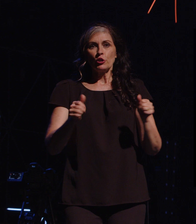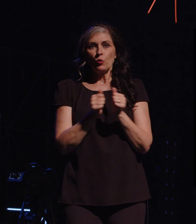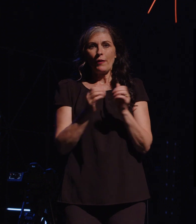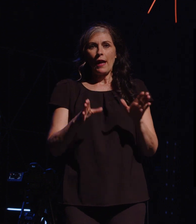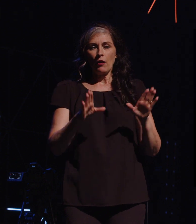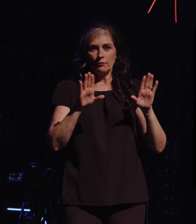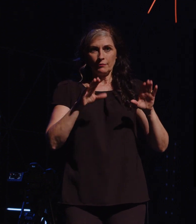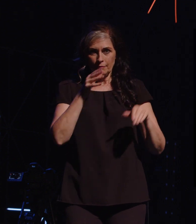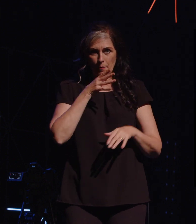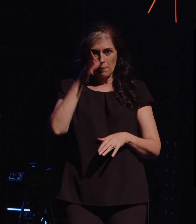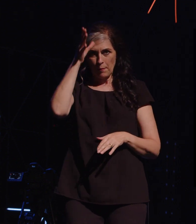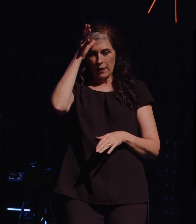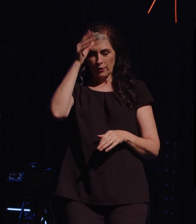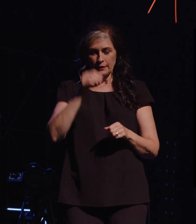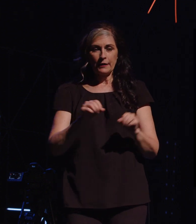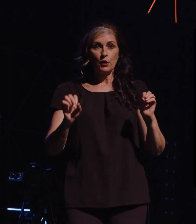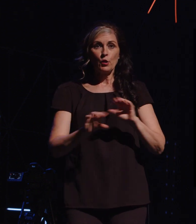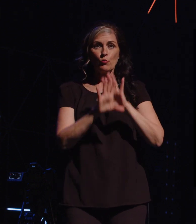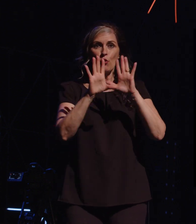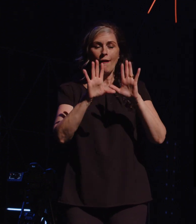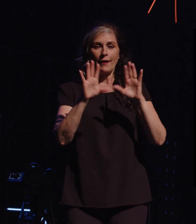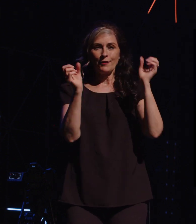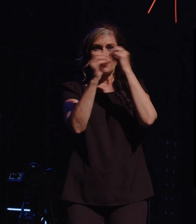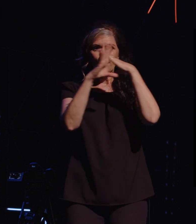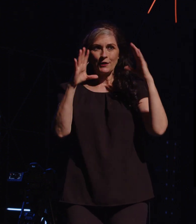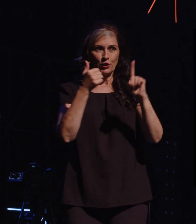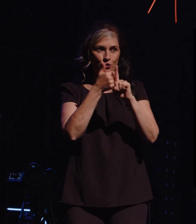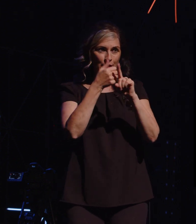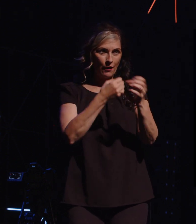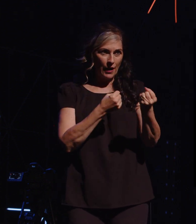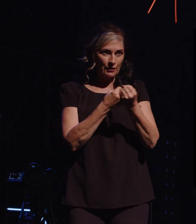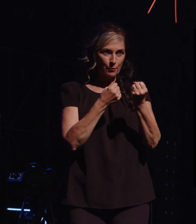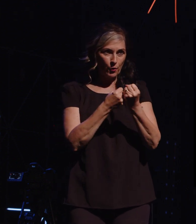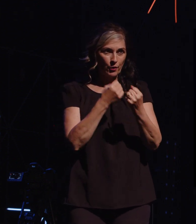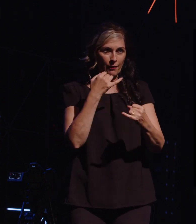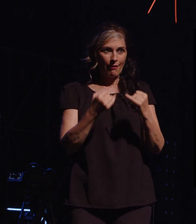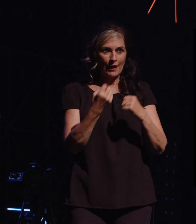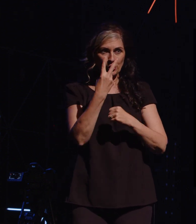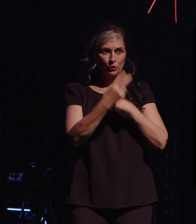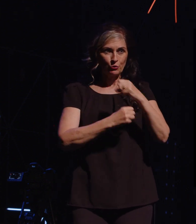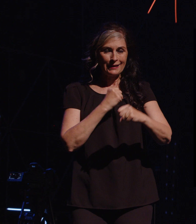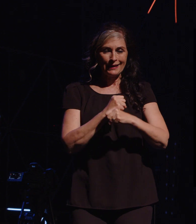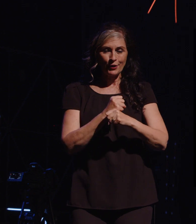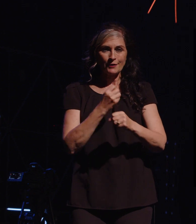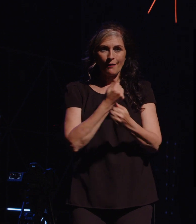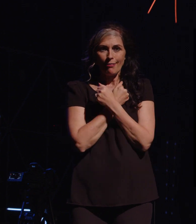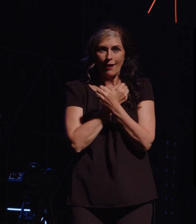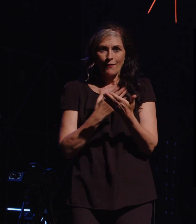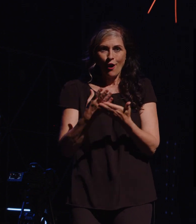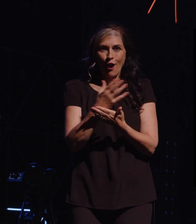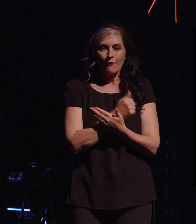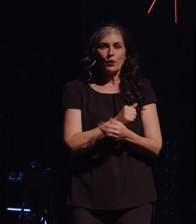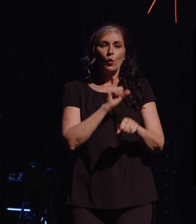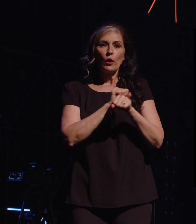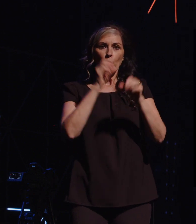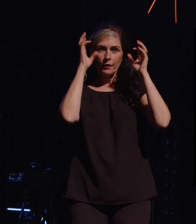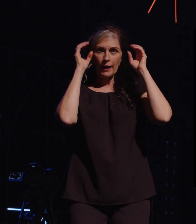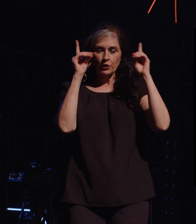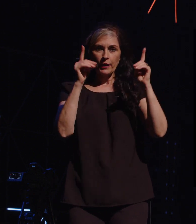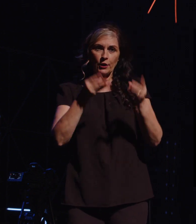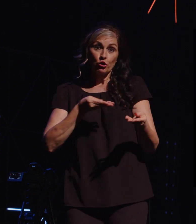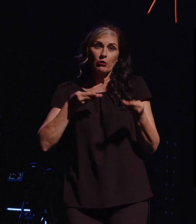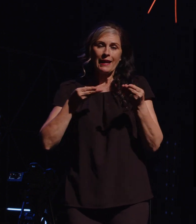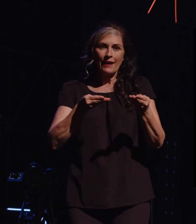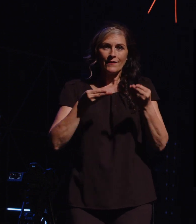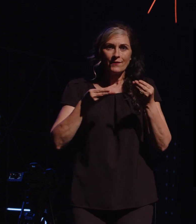ministry called Bright Vision, which you as the Grove have supported the last couple years in your love offering. We do work in education, in